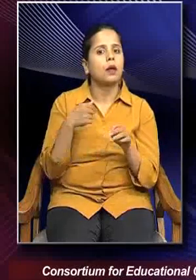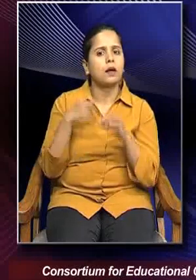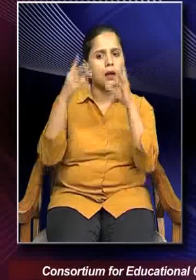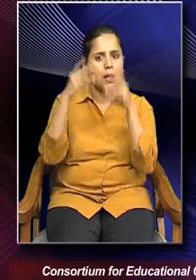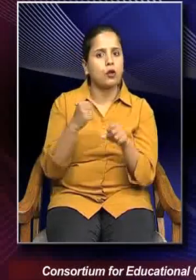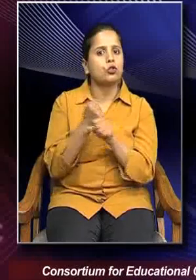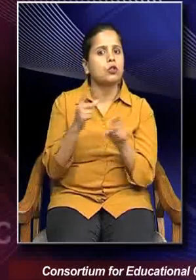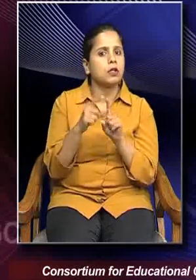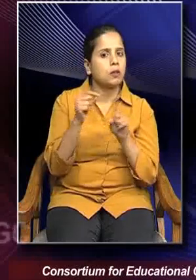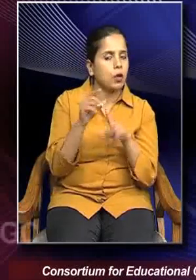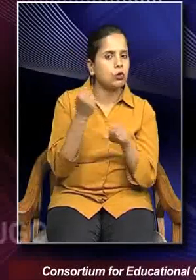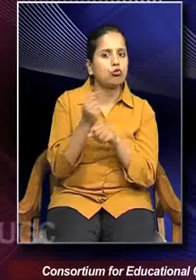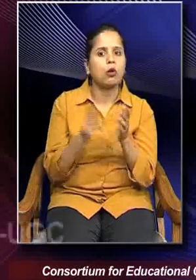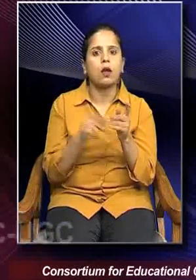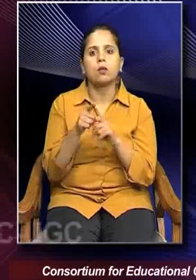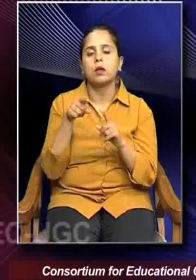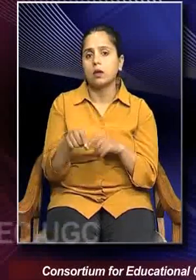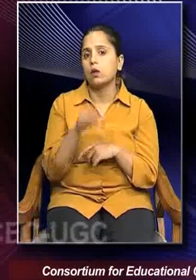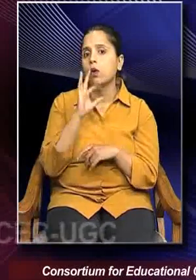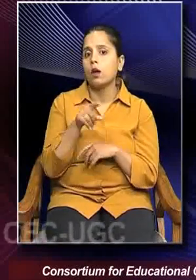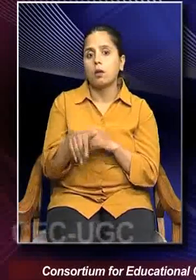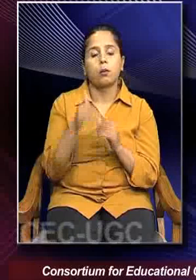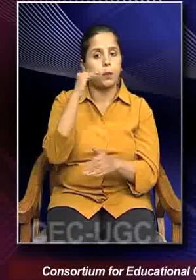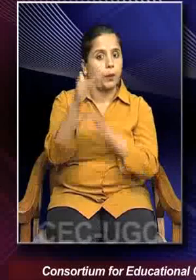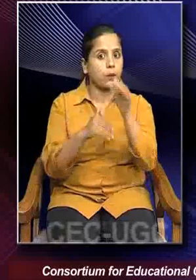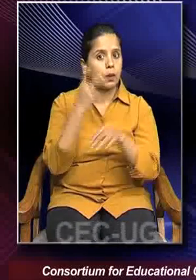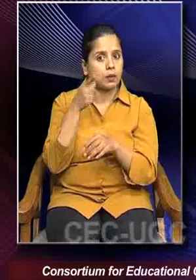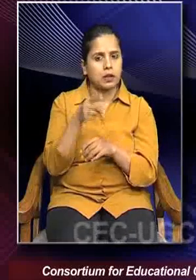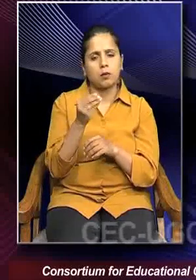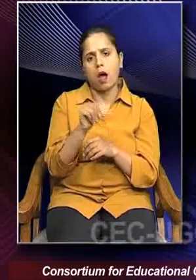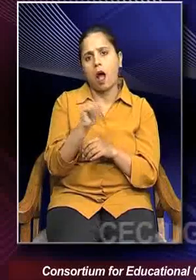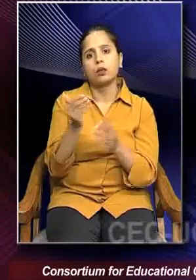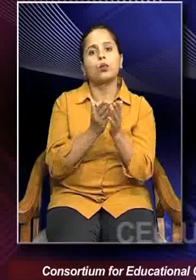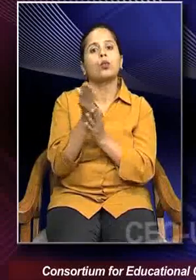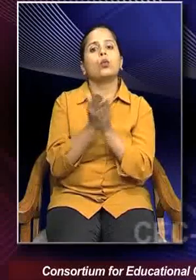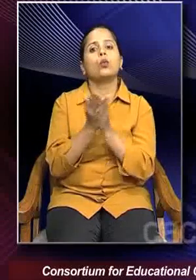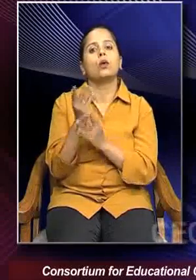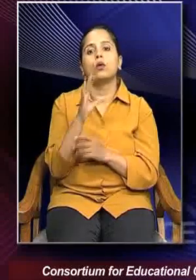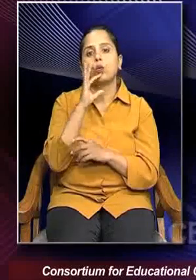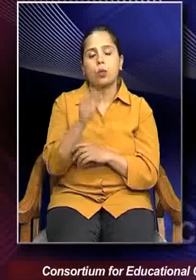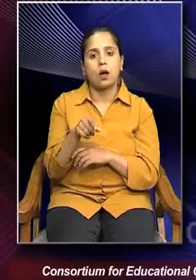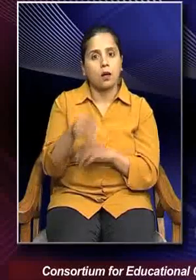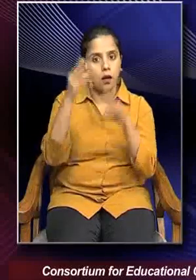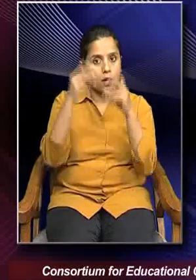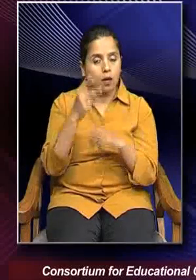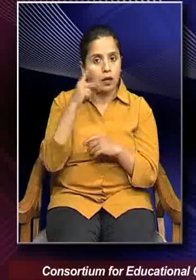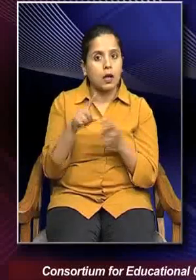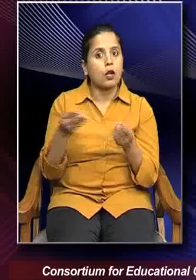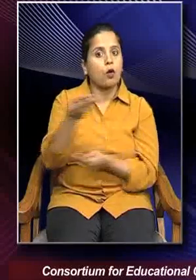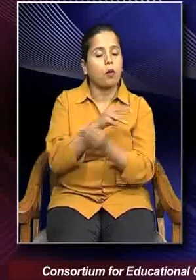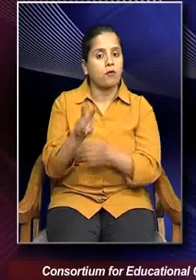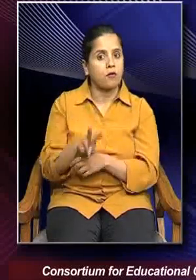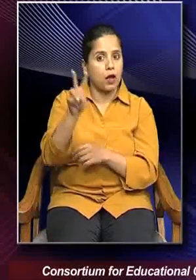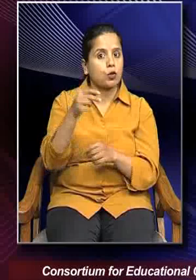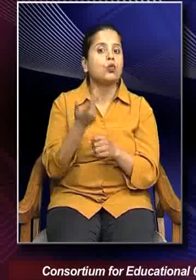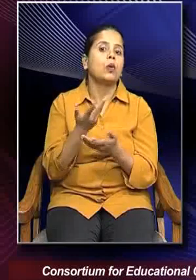the GDP or GNP. So this genuine progress indicator is an alternative measure that actually accounts for both economic value of the goods